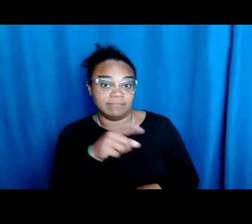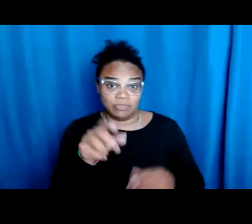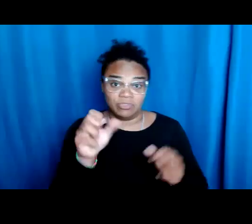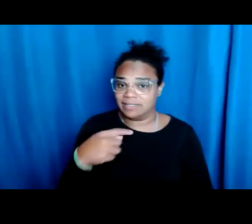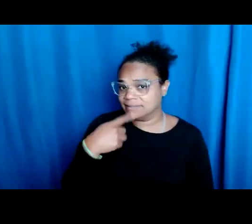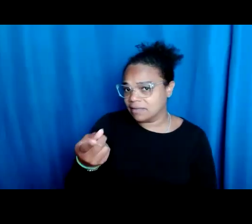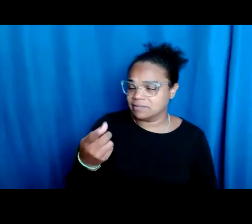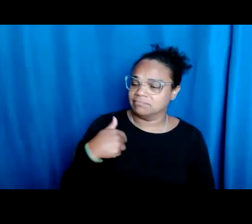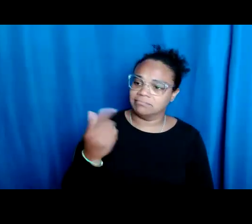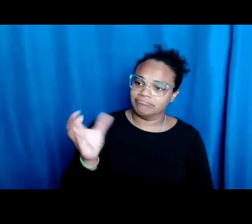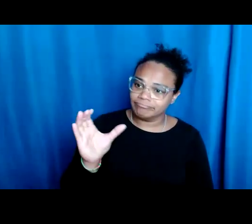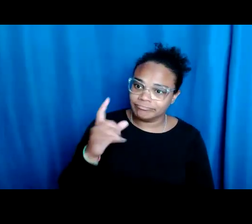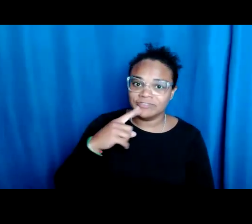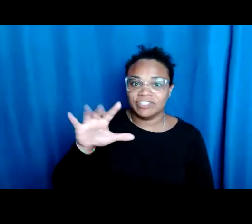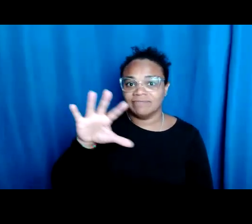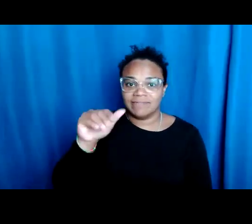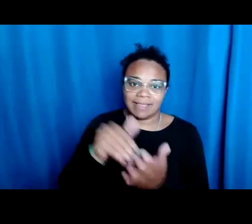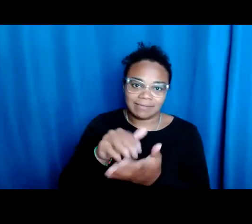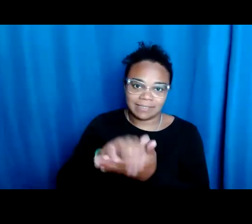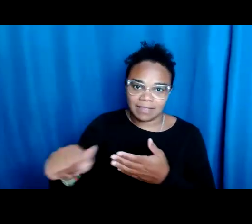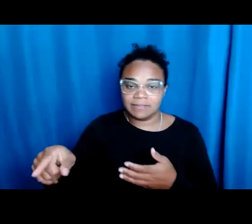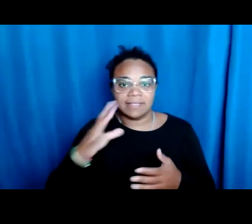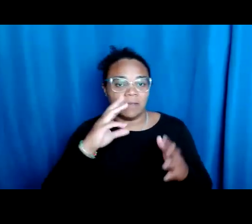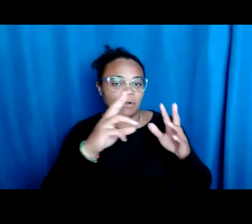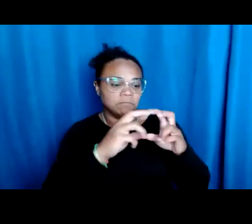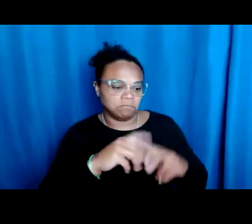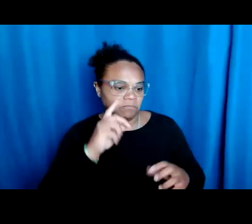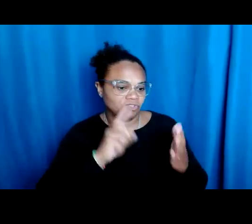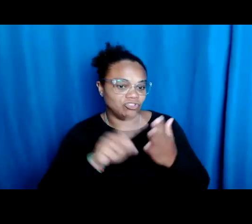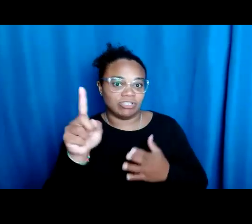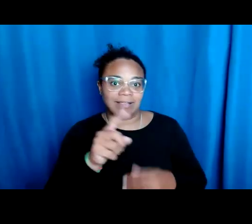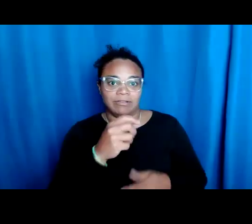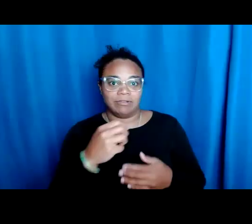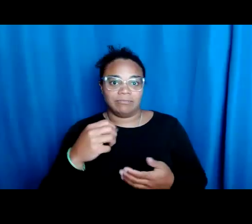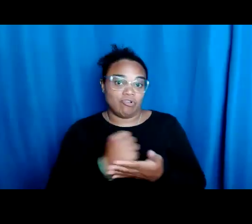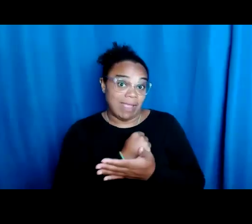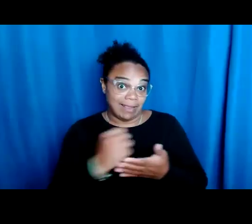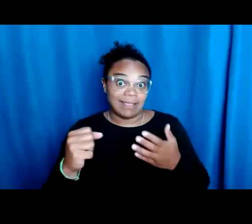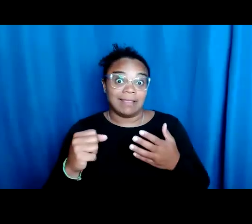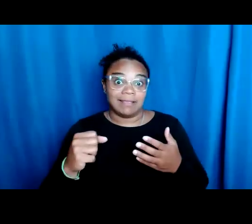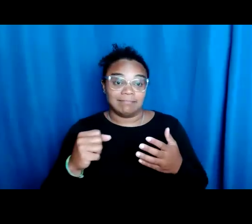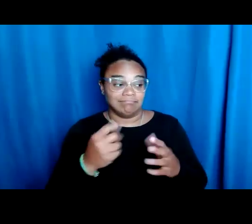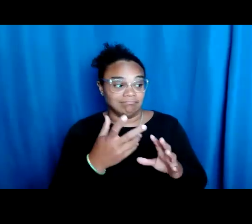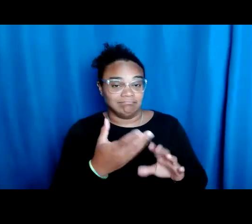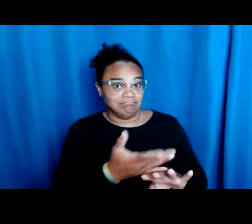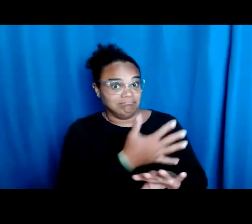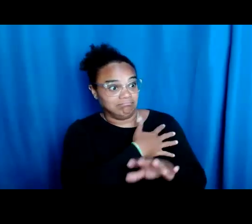for $50,000. They do their credit analysis and they may come back and say, oh, we'll give